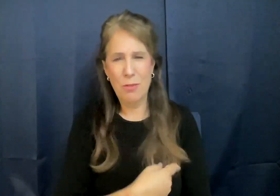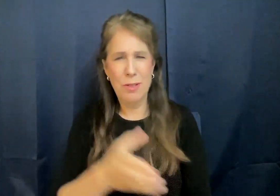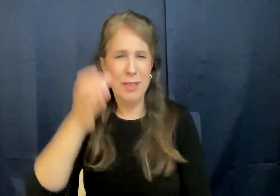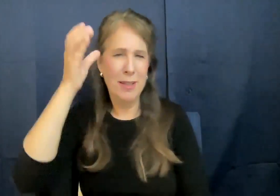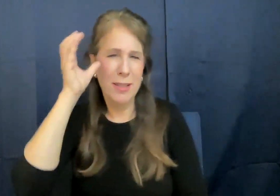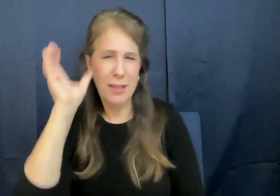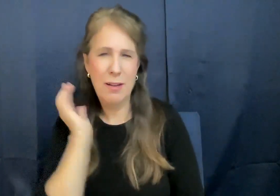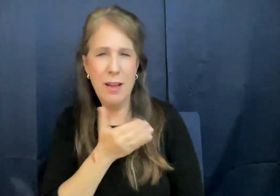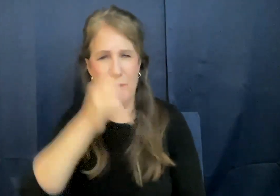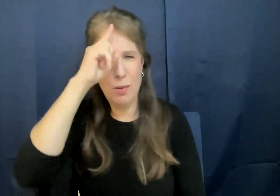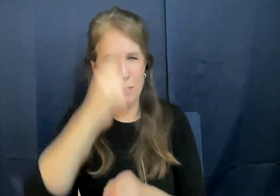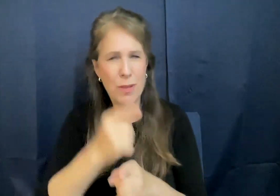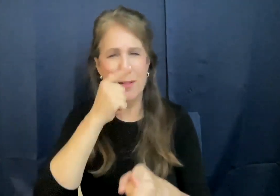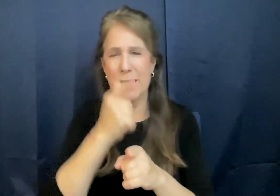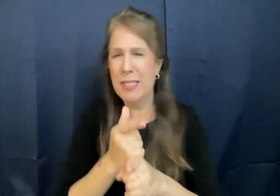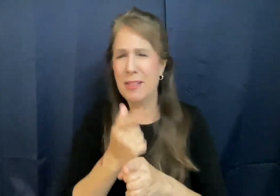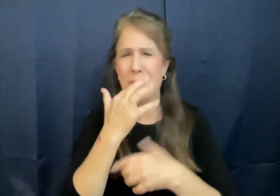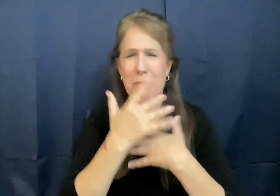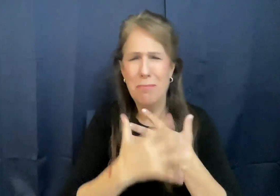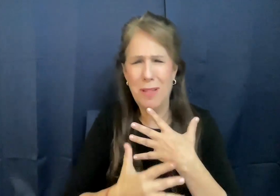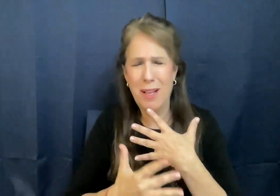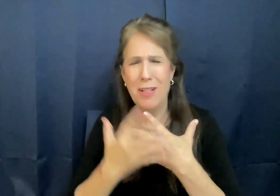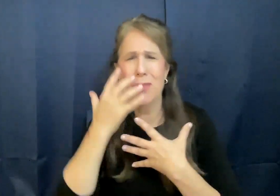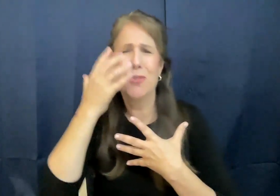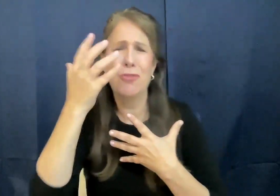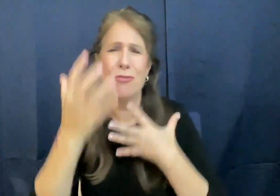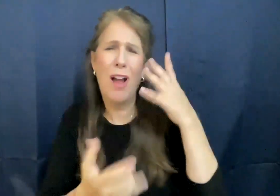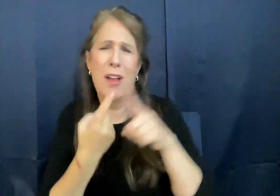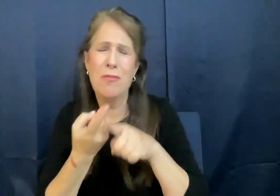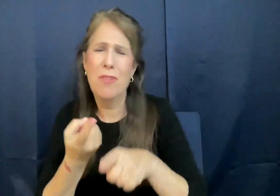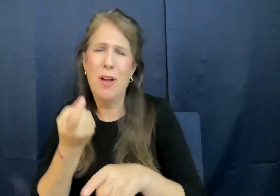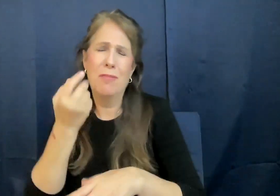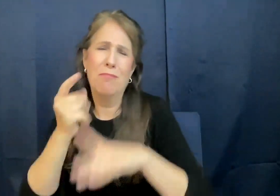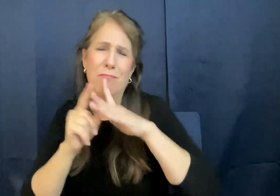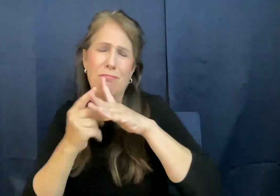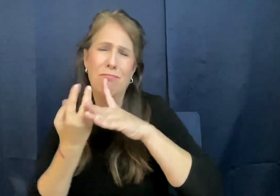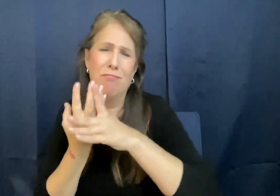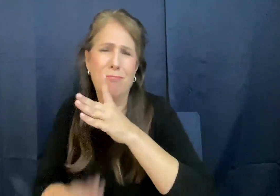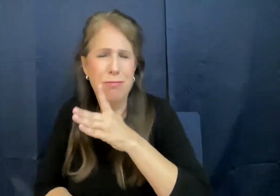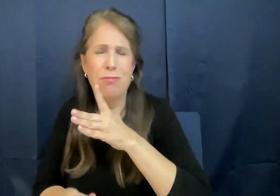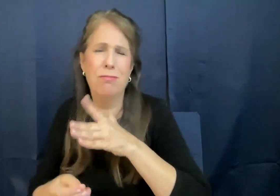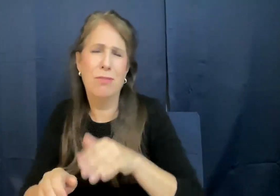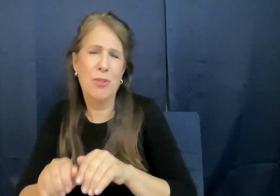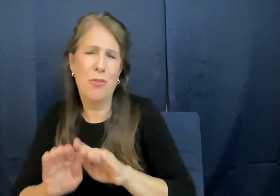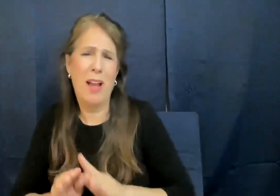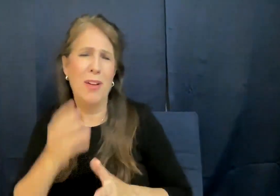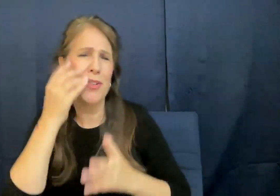crying out to us from the ground, Kol dmei achicha, tzoakim elai min ha'adama.